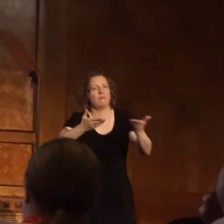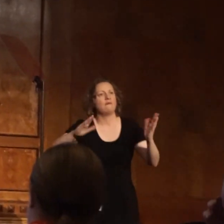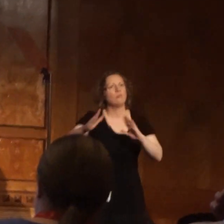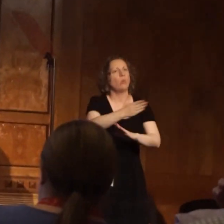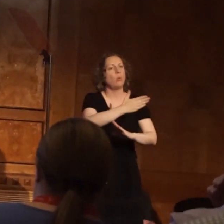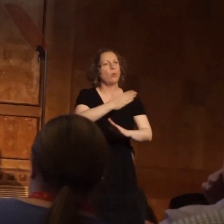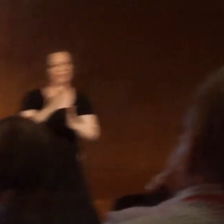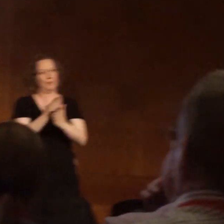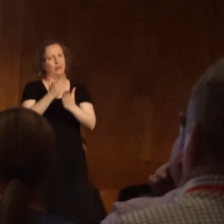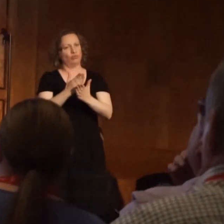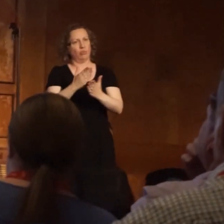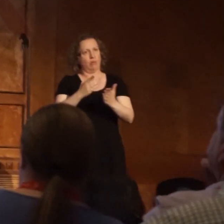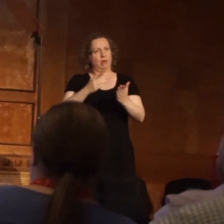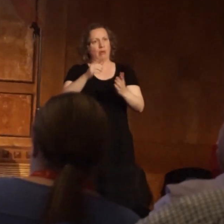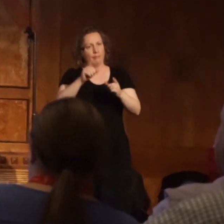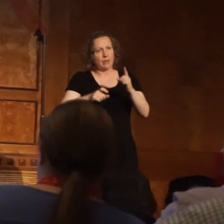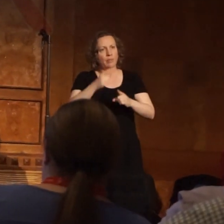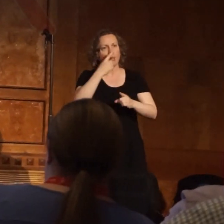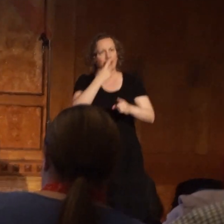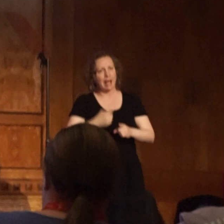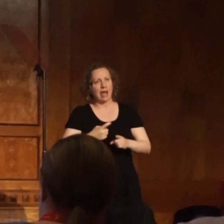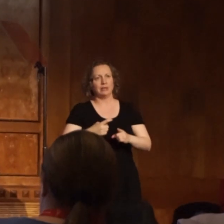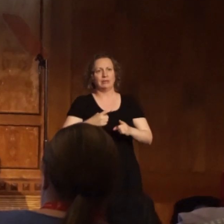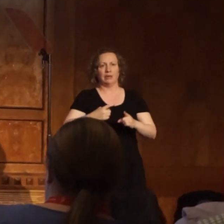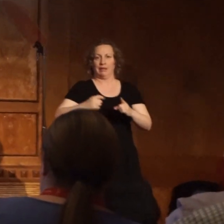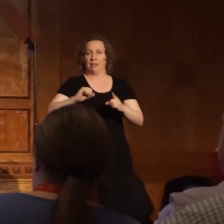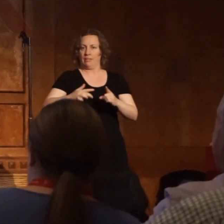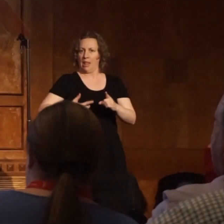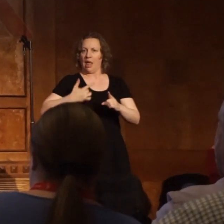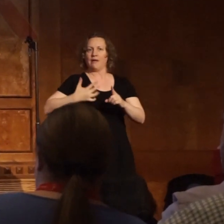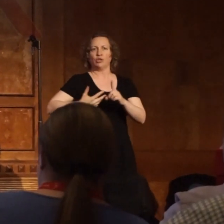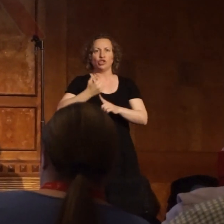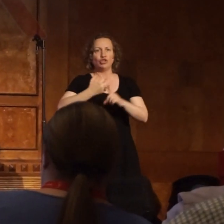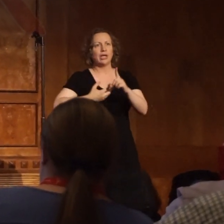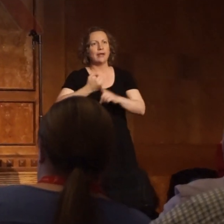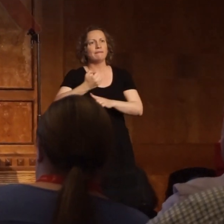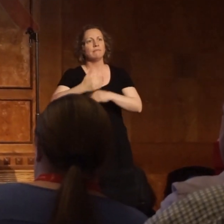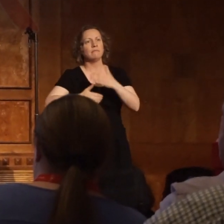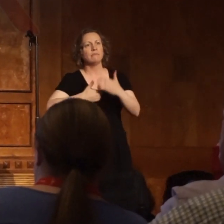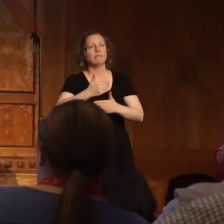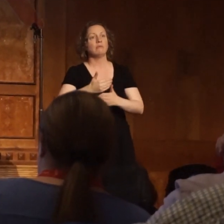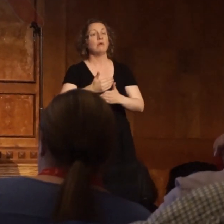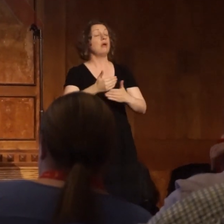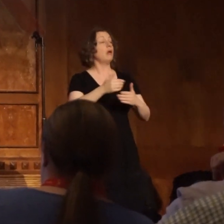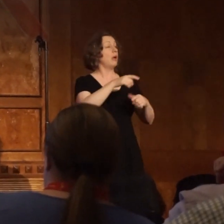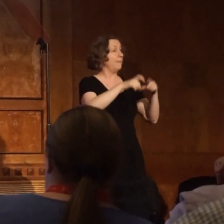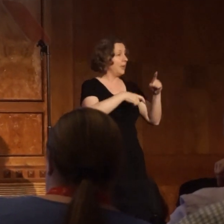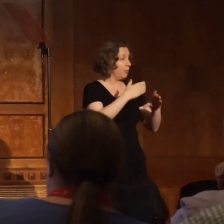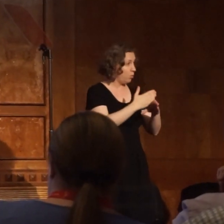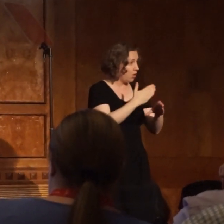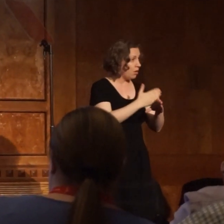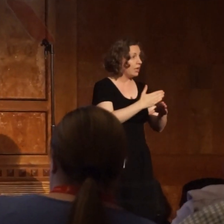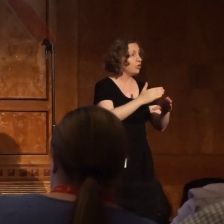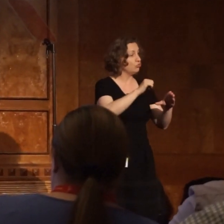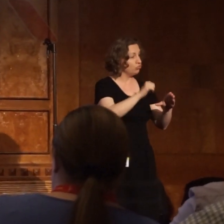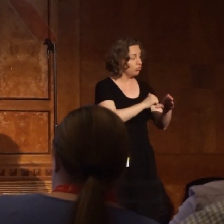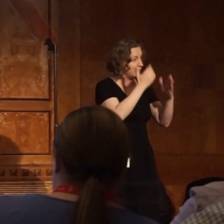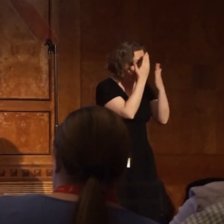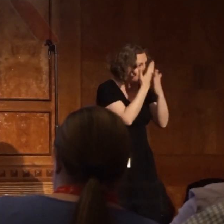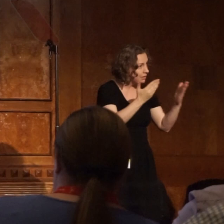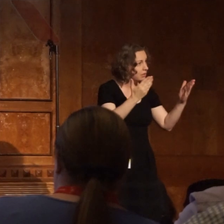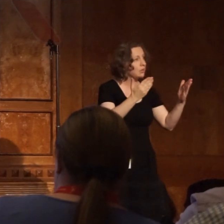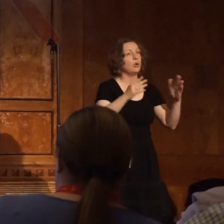course, people must have dignity when they're in work also, as well as when they're not.